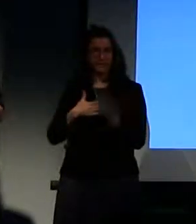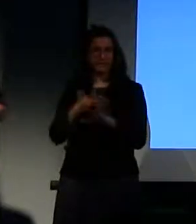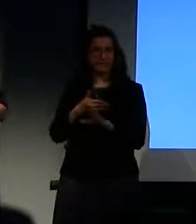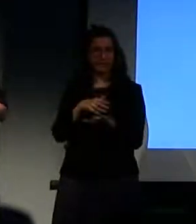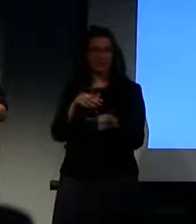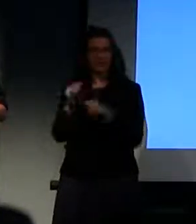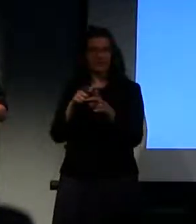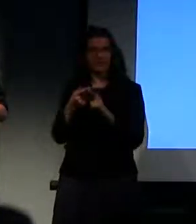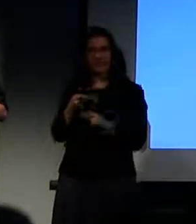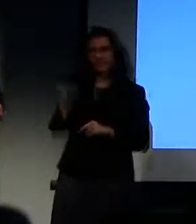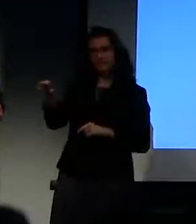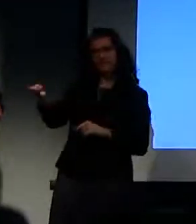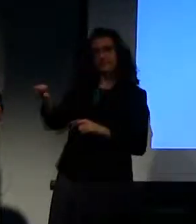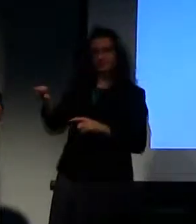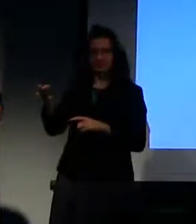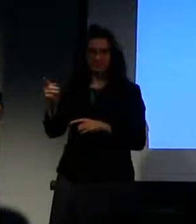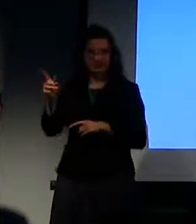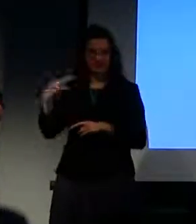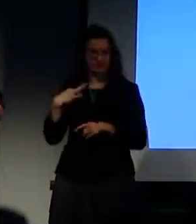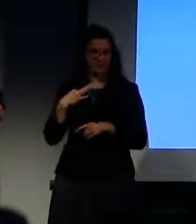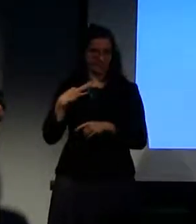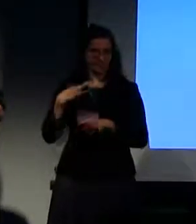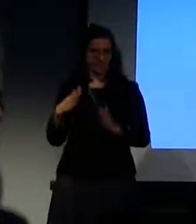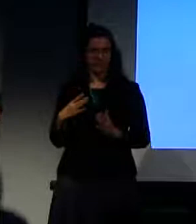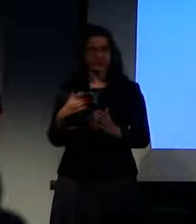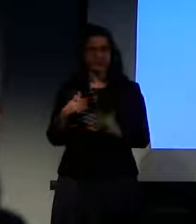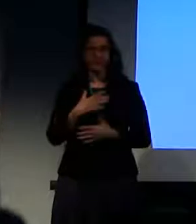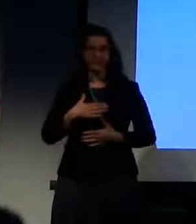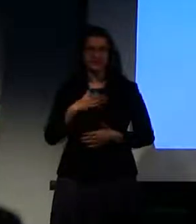to them, that's greatly appreciated.